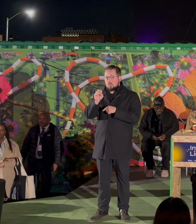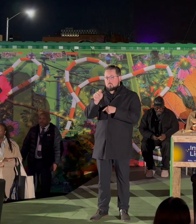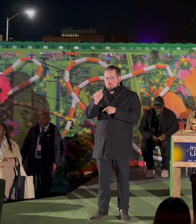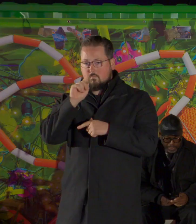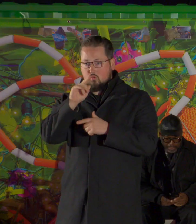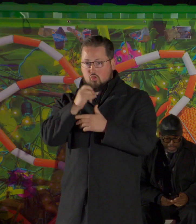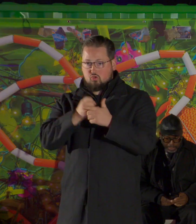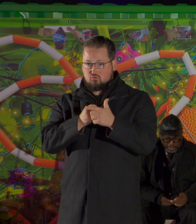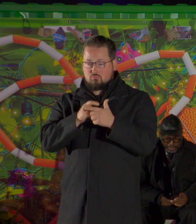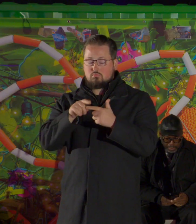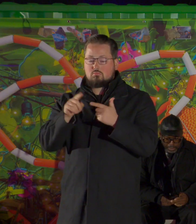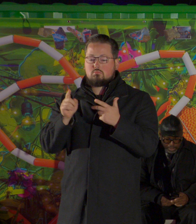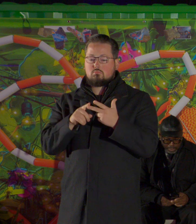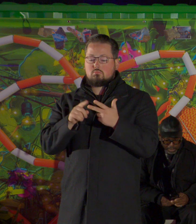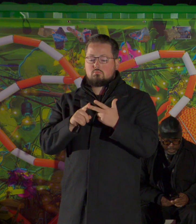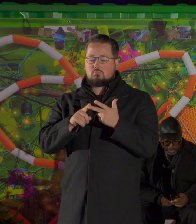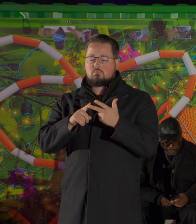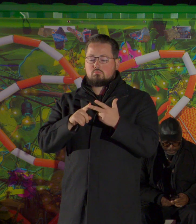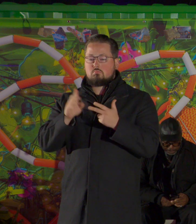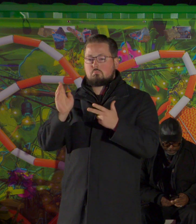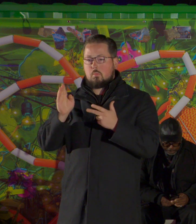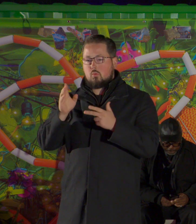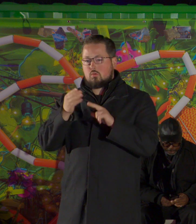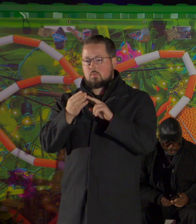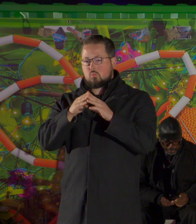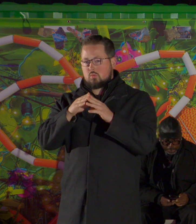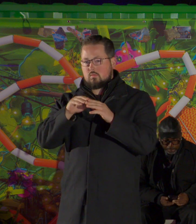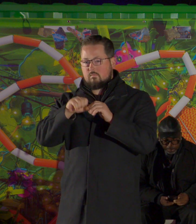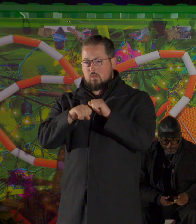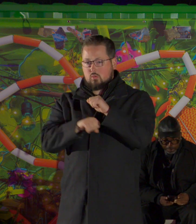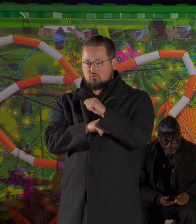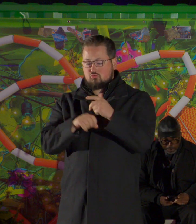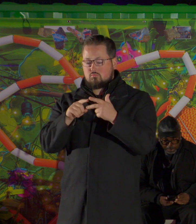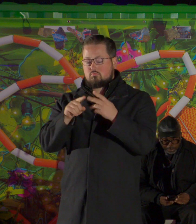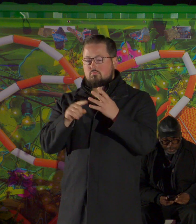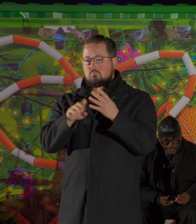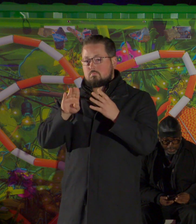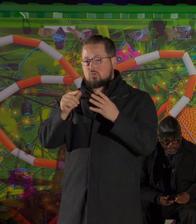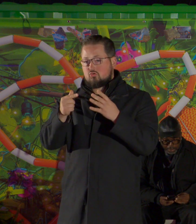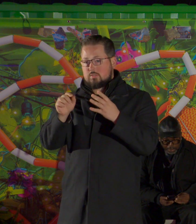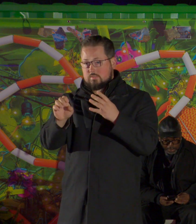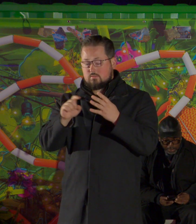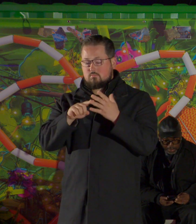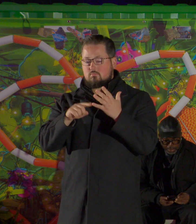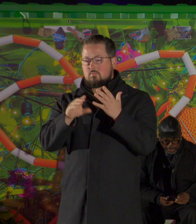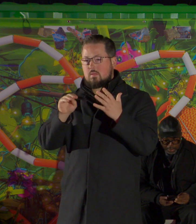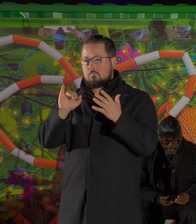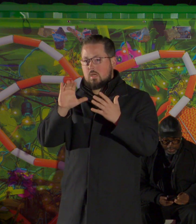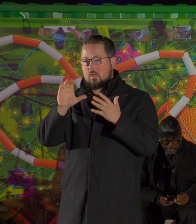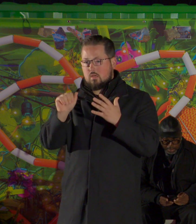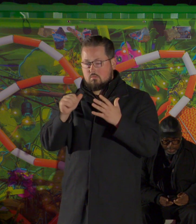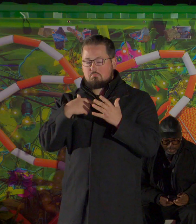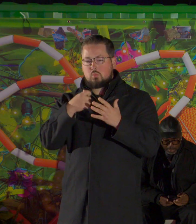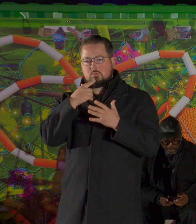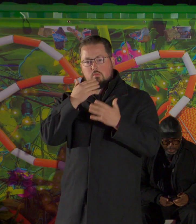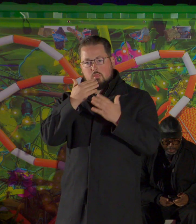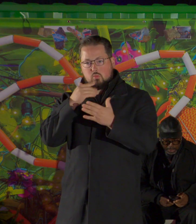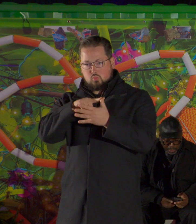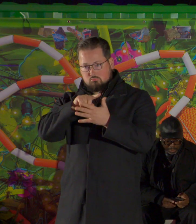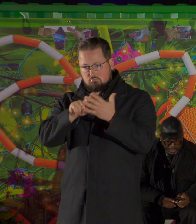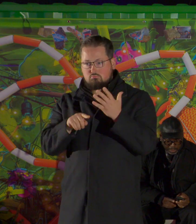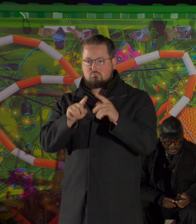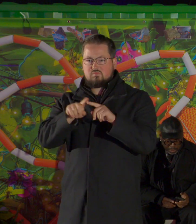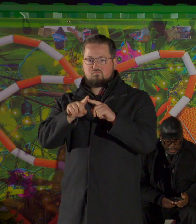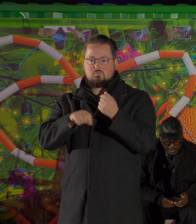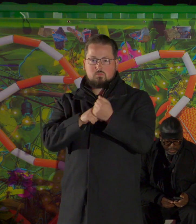Arts, the Baltimore Community Foundation, BGE, and MICA. And I would like to thank all of those sponsors